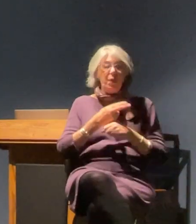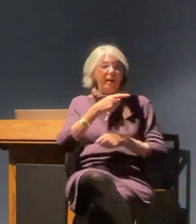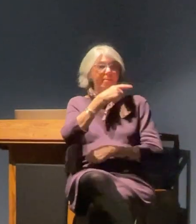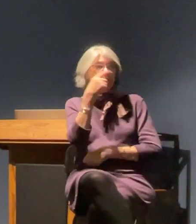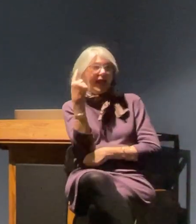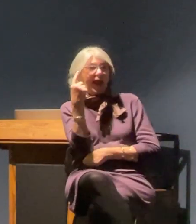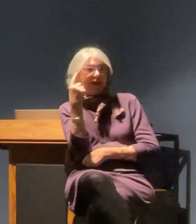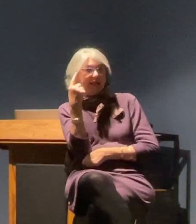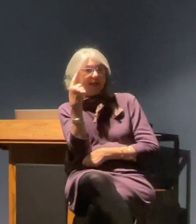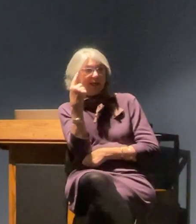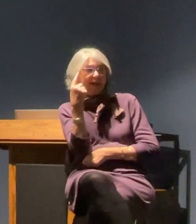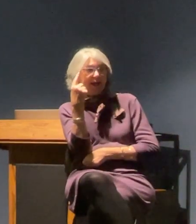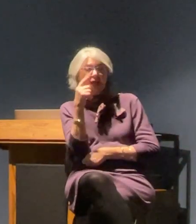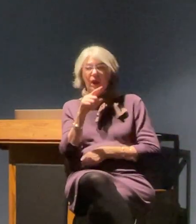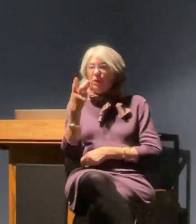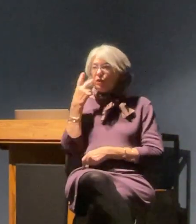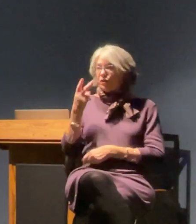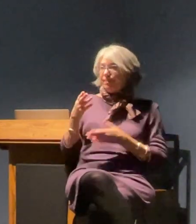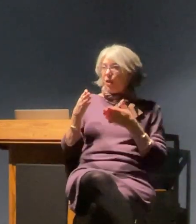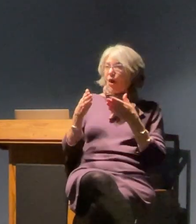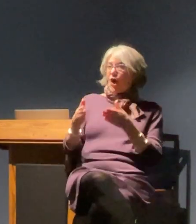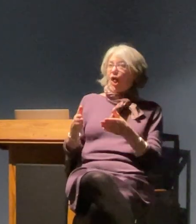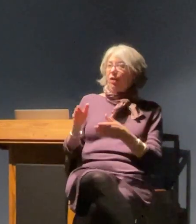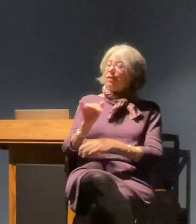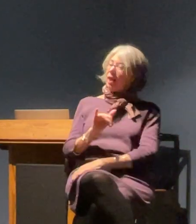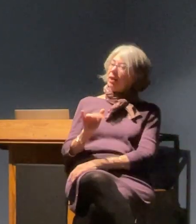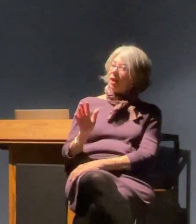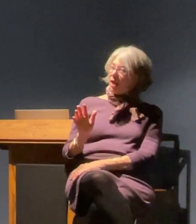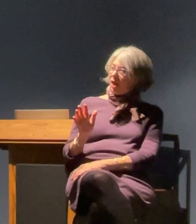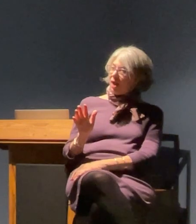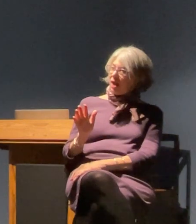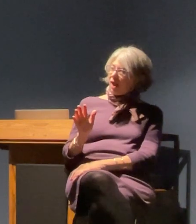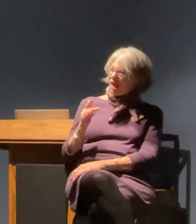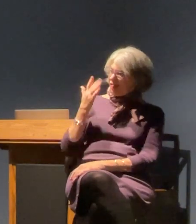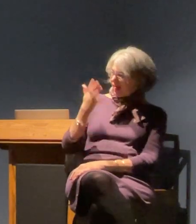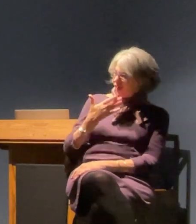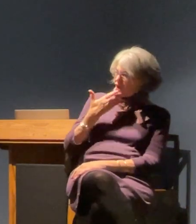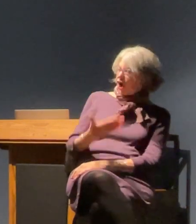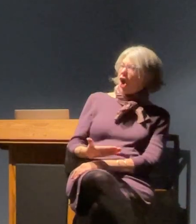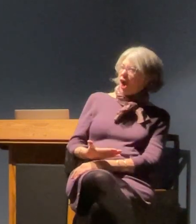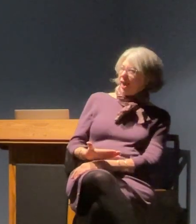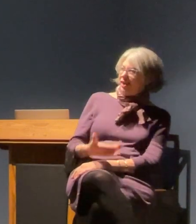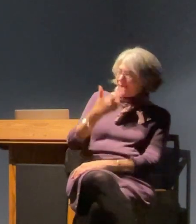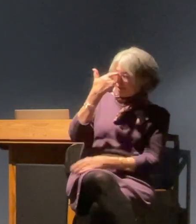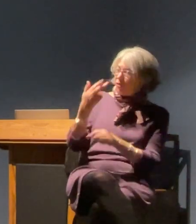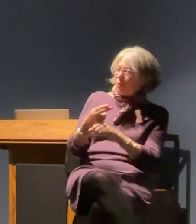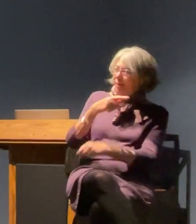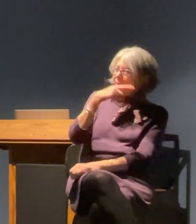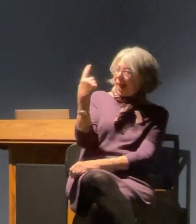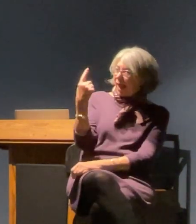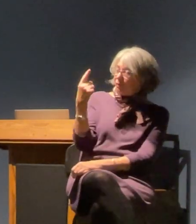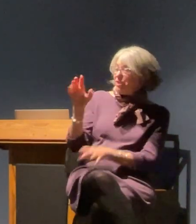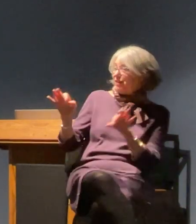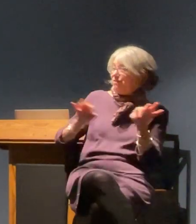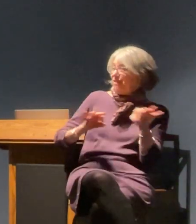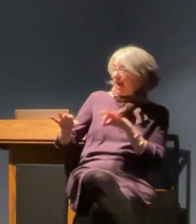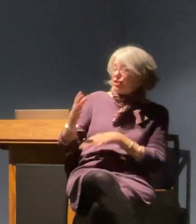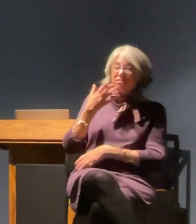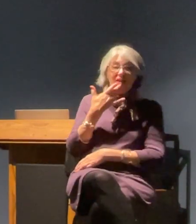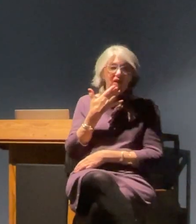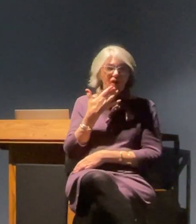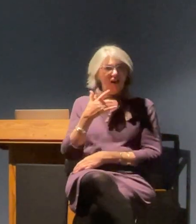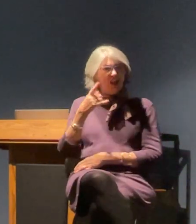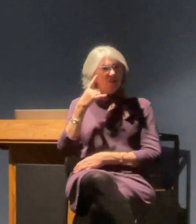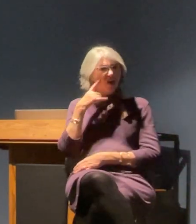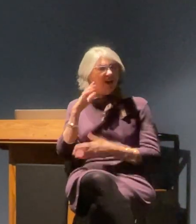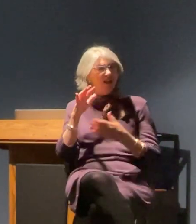black. And when you saw them in the halls, it was like, they look good because they're wearing black, which is a fashion color. And I